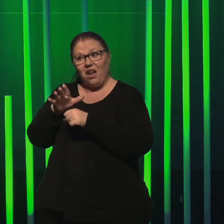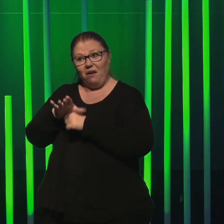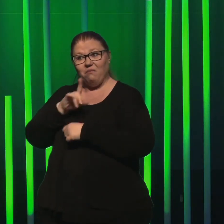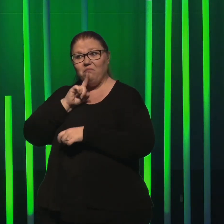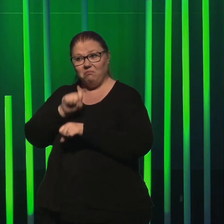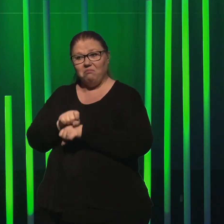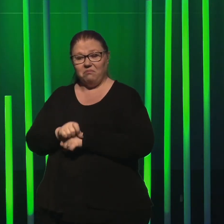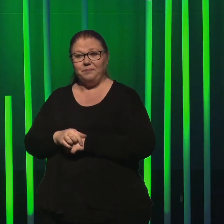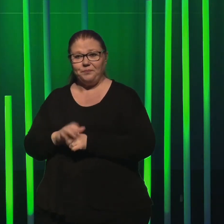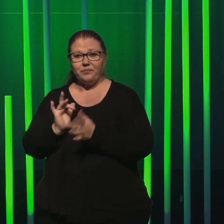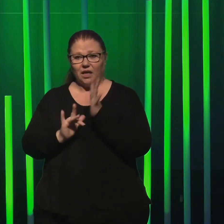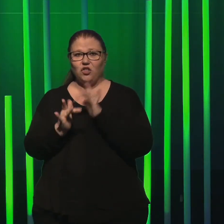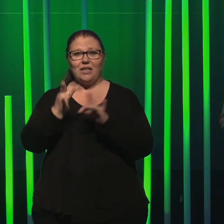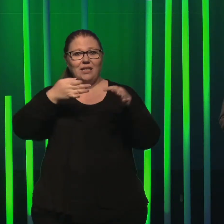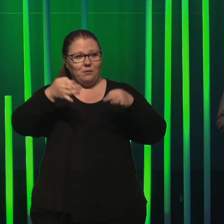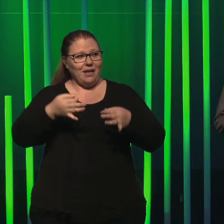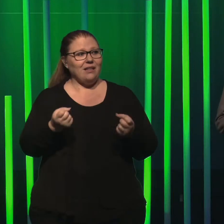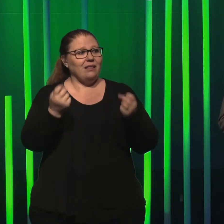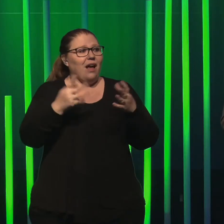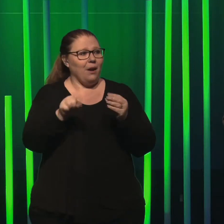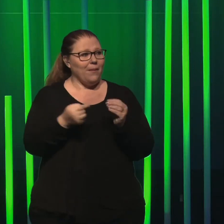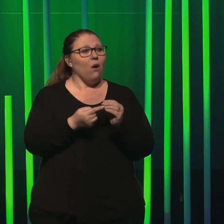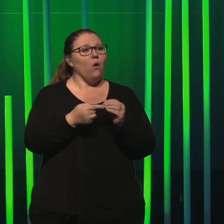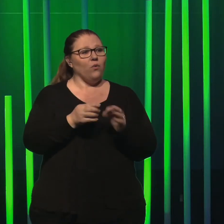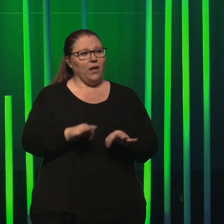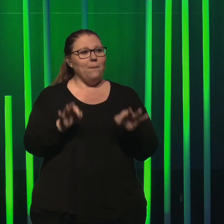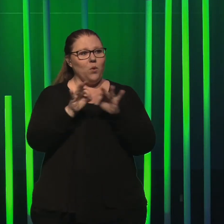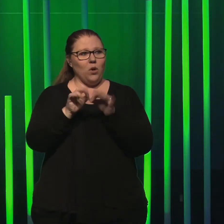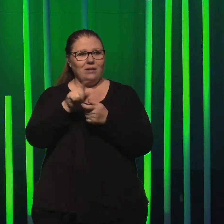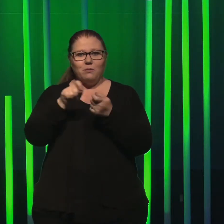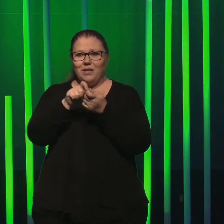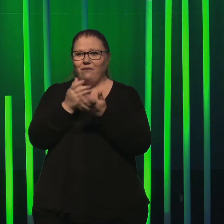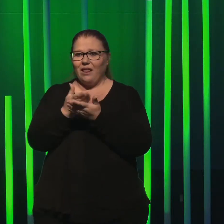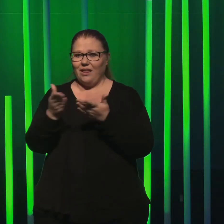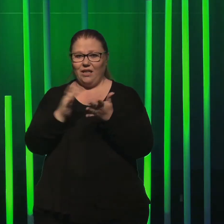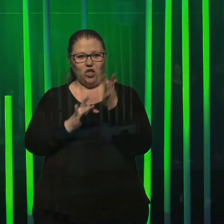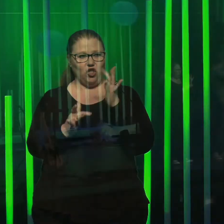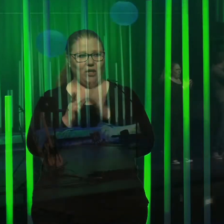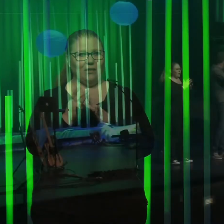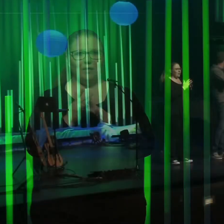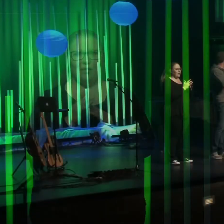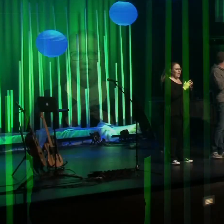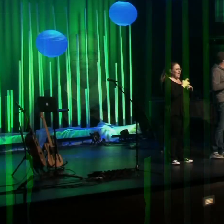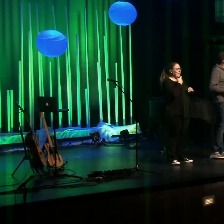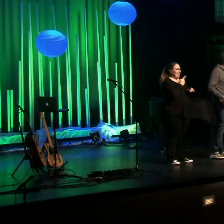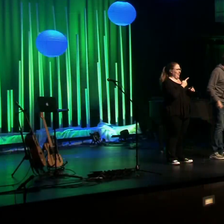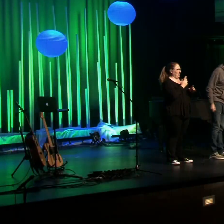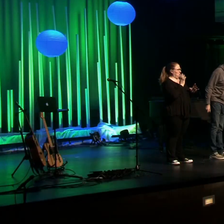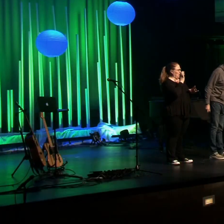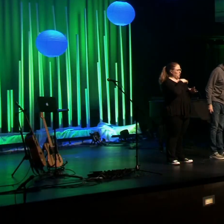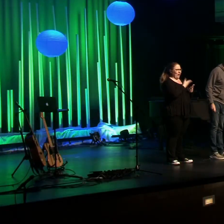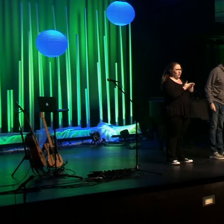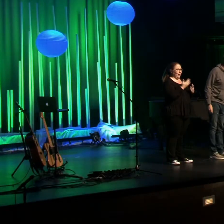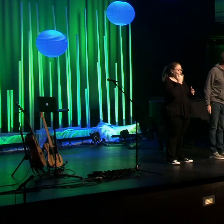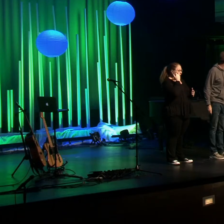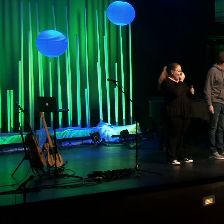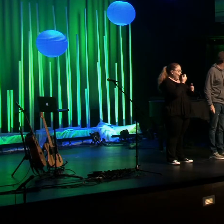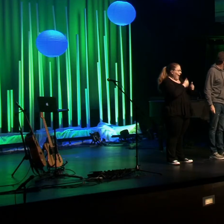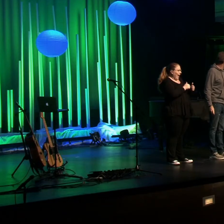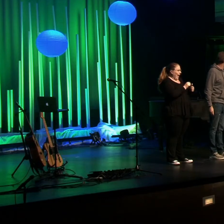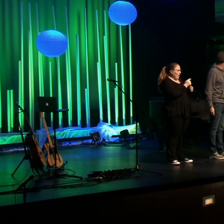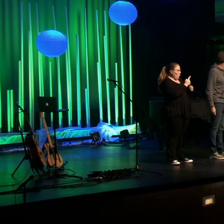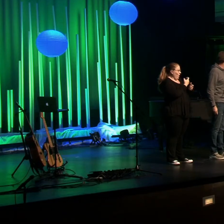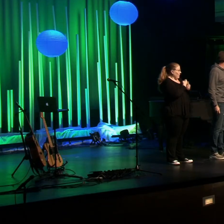So Jesus actually talks quite a bit about the importance of certain things. Jesus made these really bizarre statements, right? He would say, well, if anybody loves their